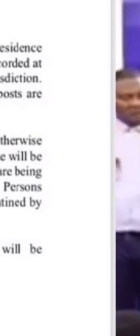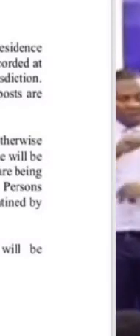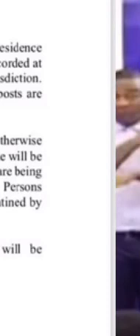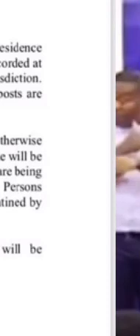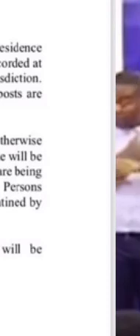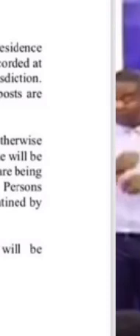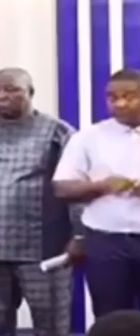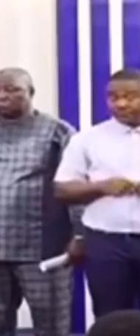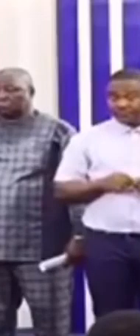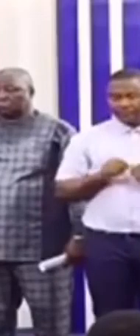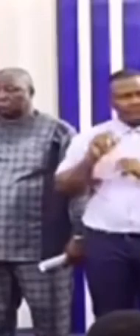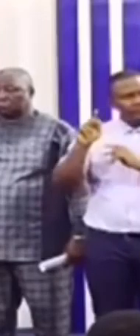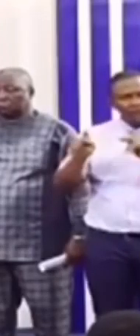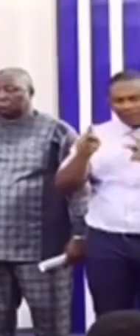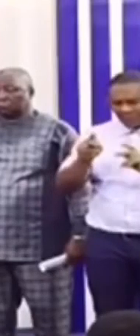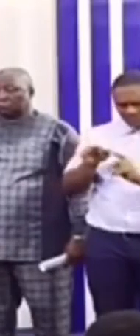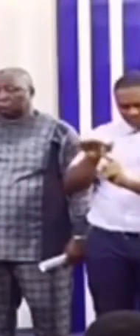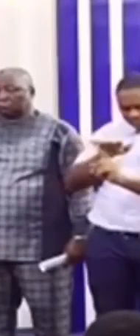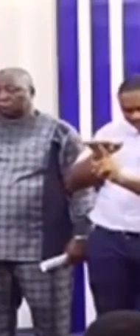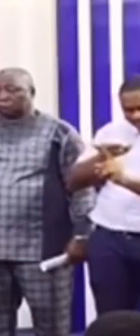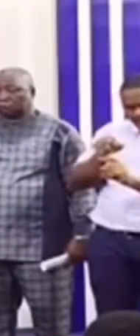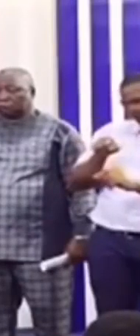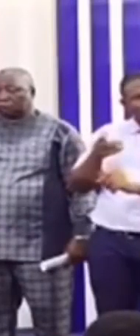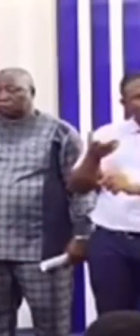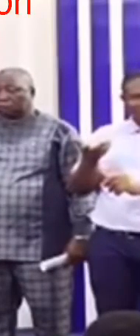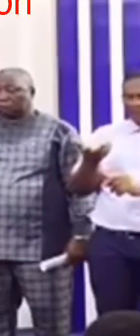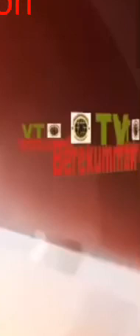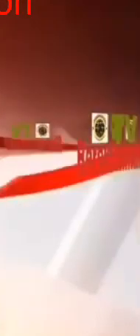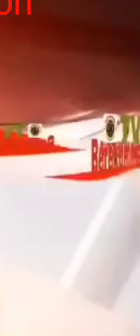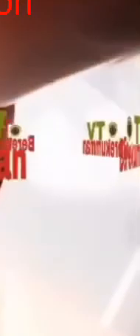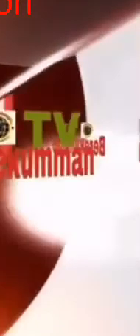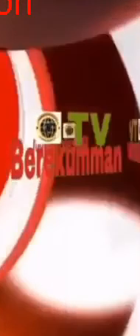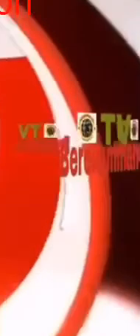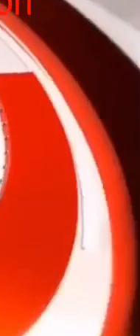Persons determined to be able to satisfactorily